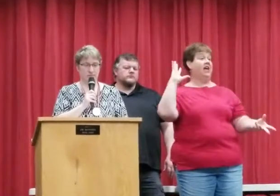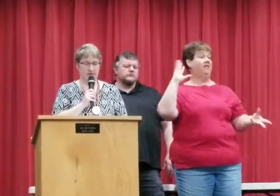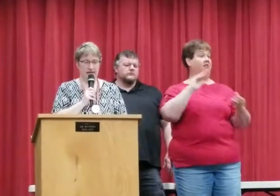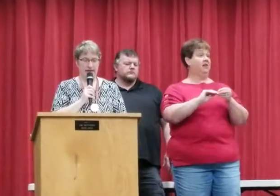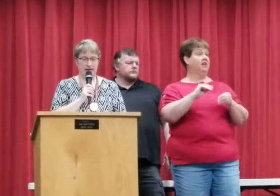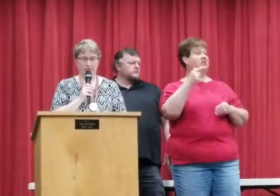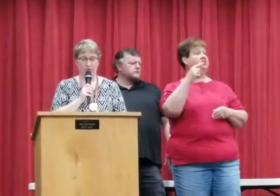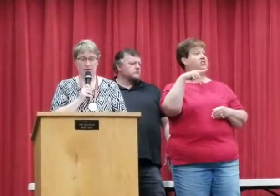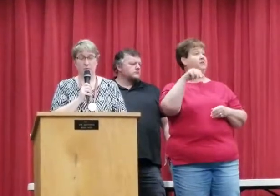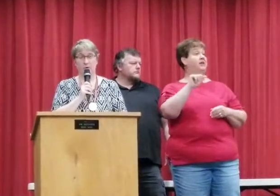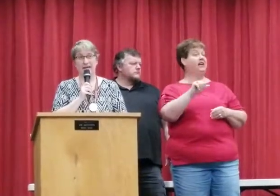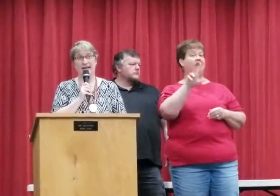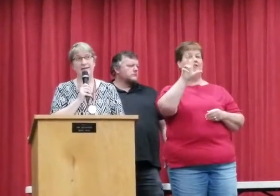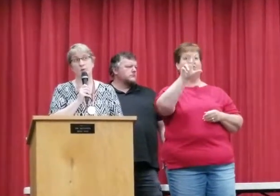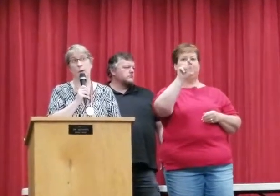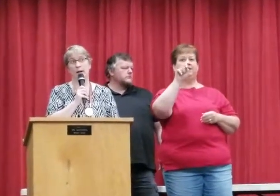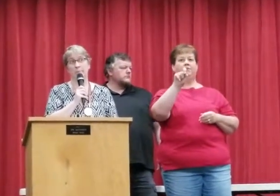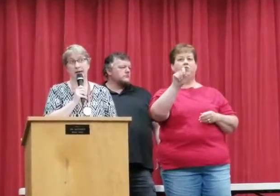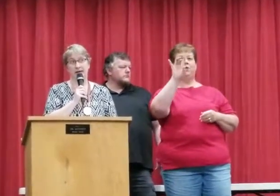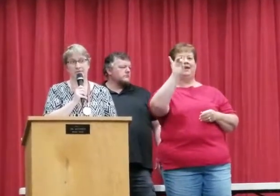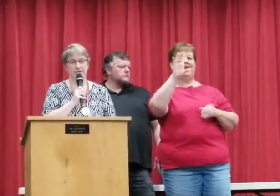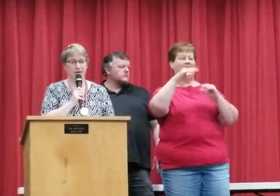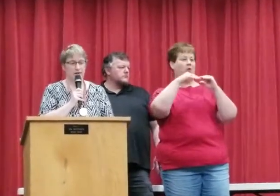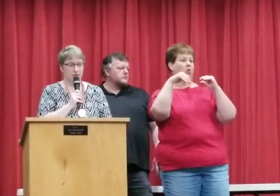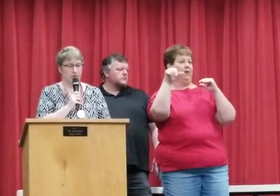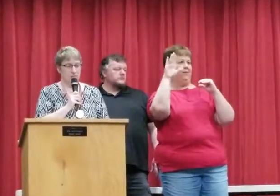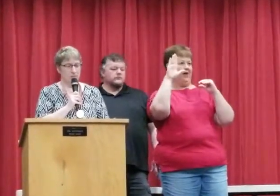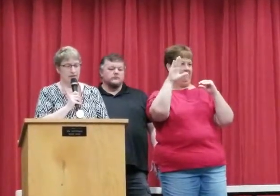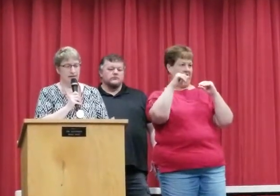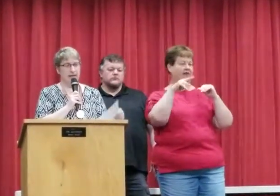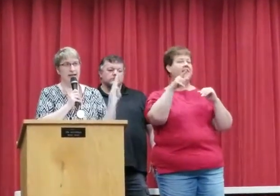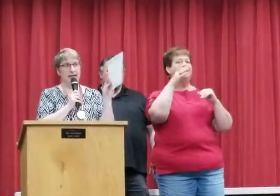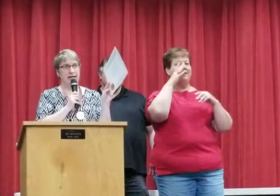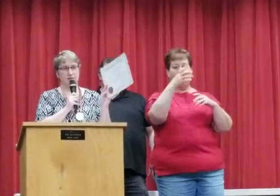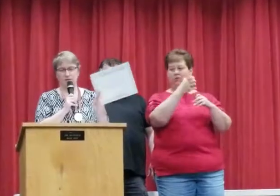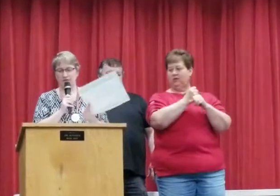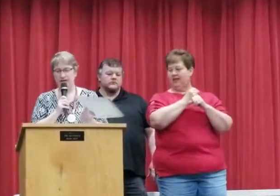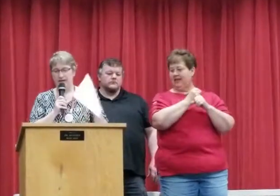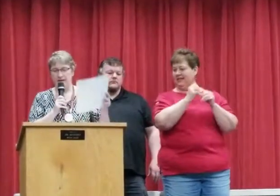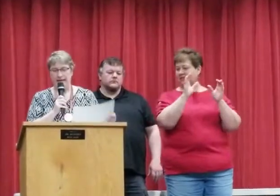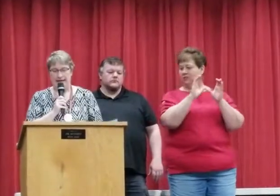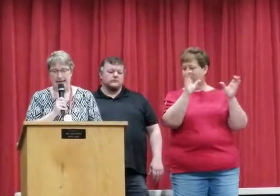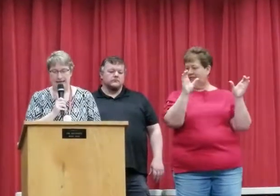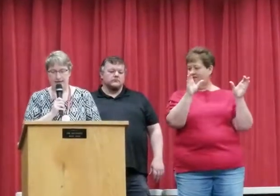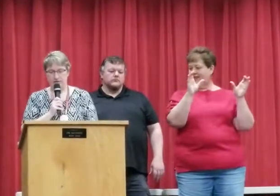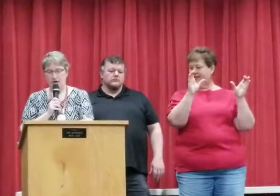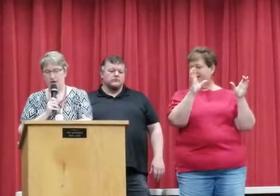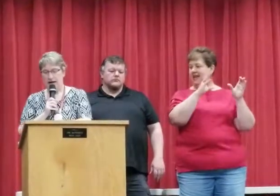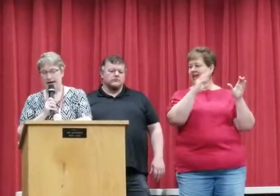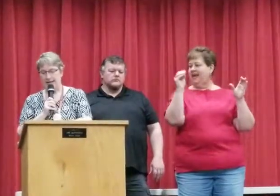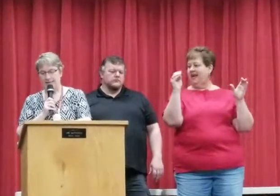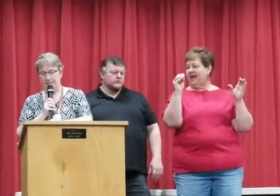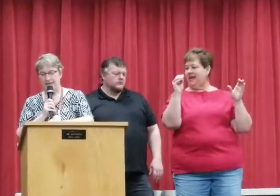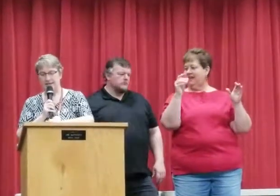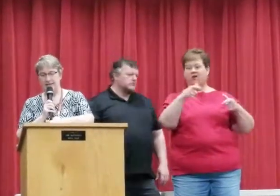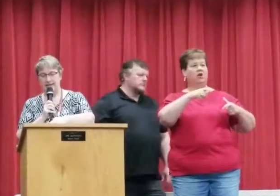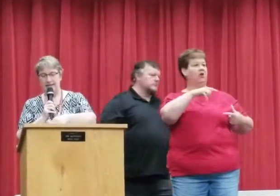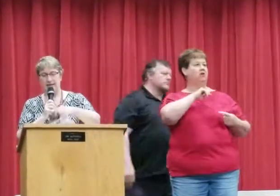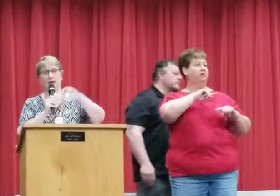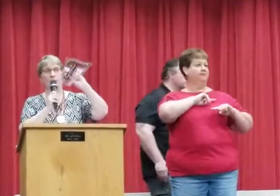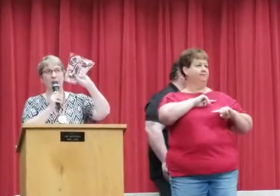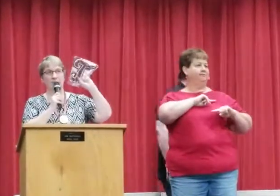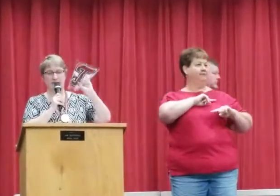cumulative GPA of 3.8 or above. So they will get a certificate and our academic